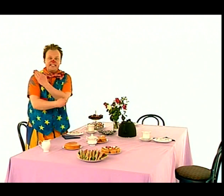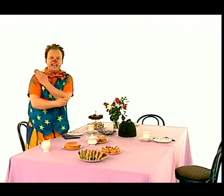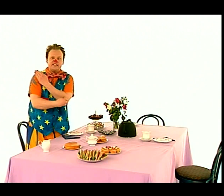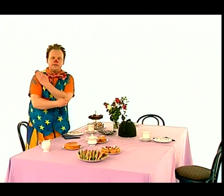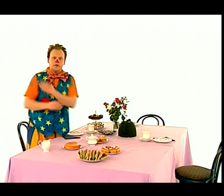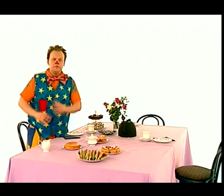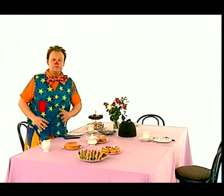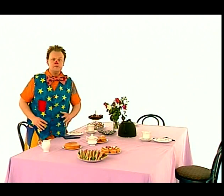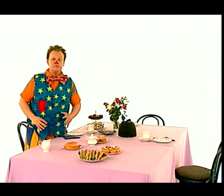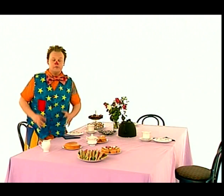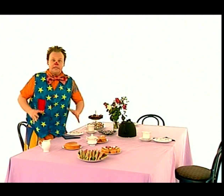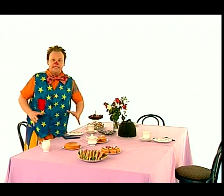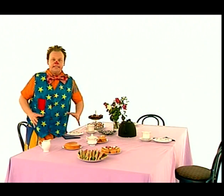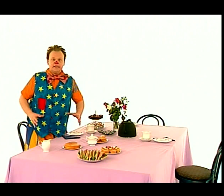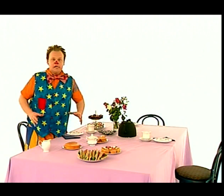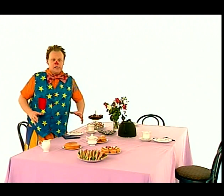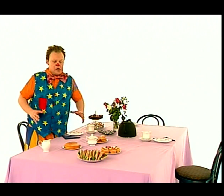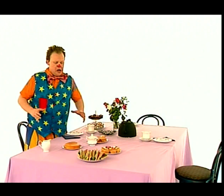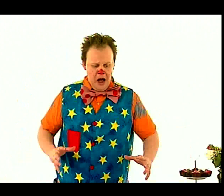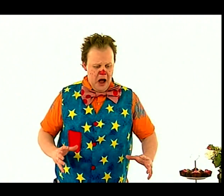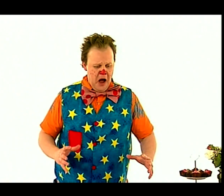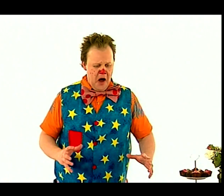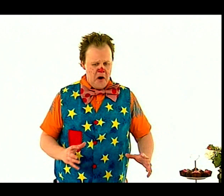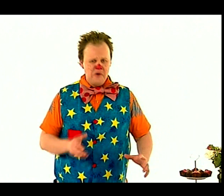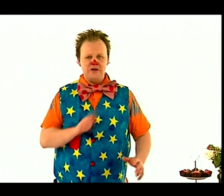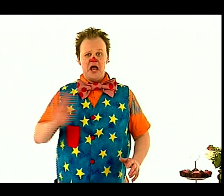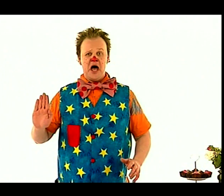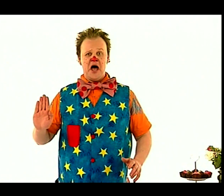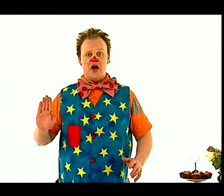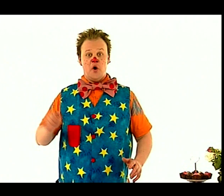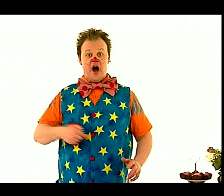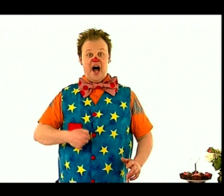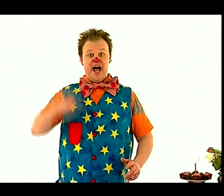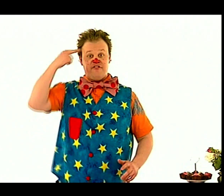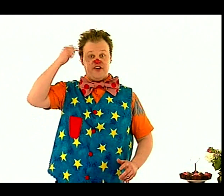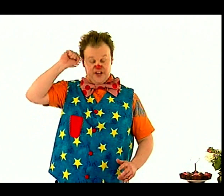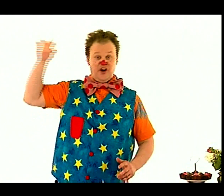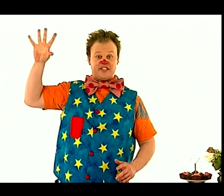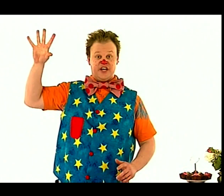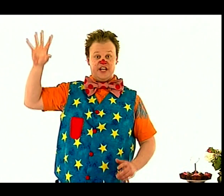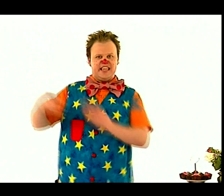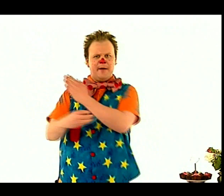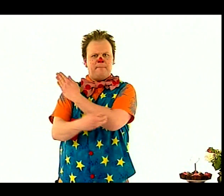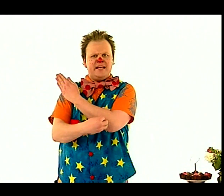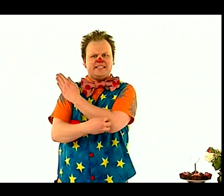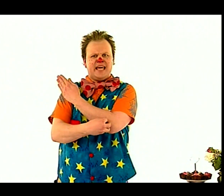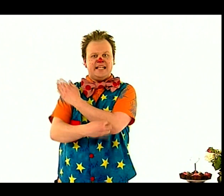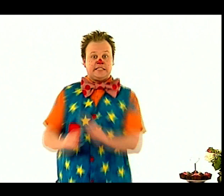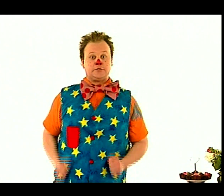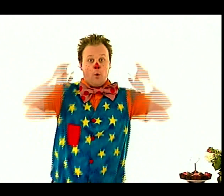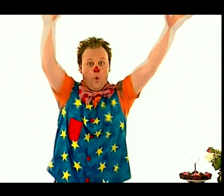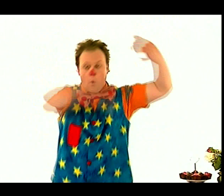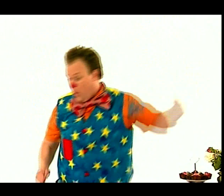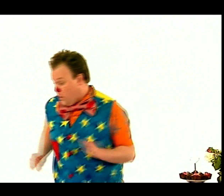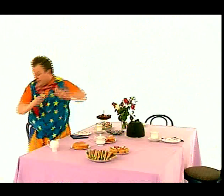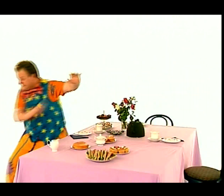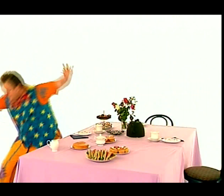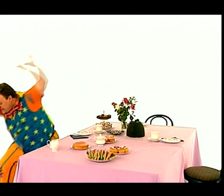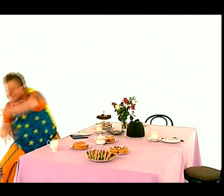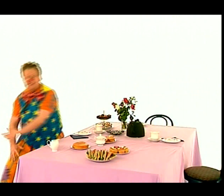Biscuits? Yes, biscuits. Oh, no! I've forgotten the biscuits! Where are you going, Mr.